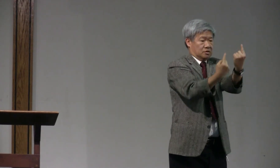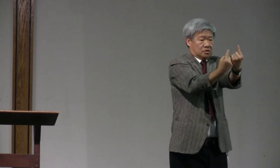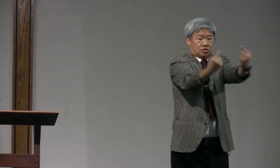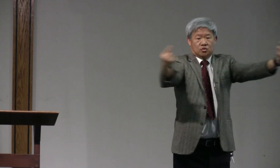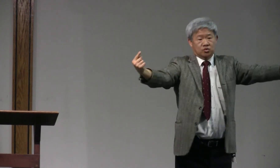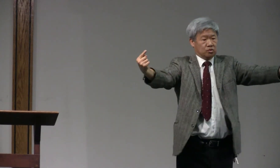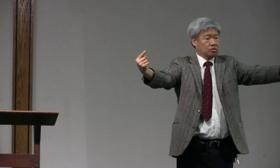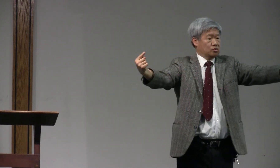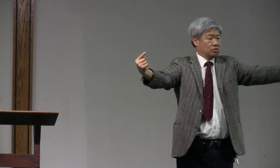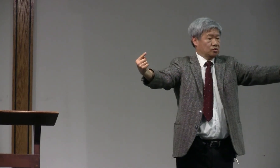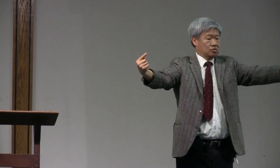deacons, everyone.